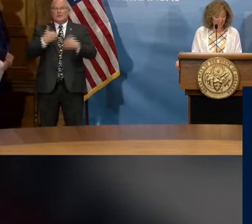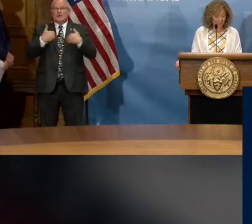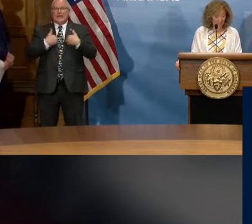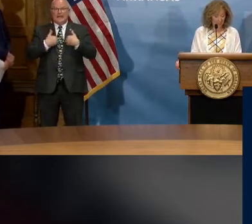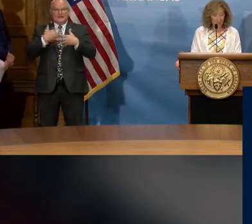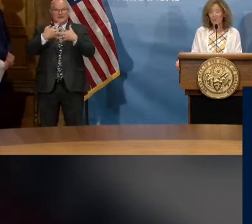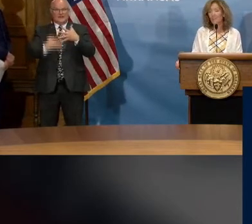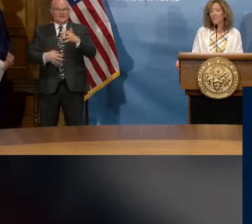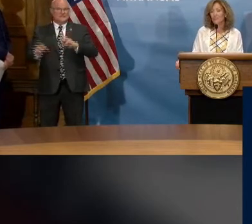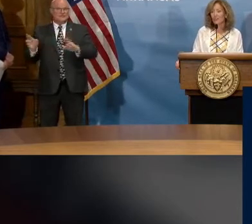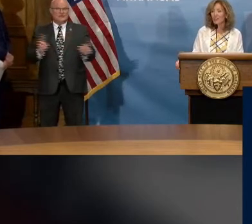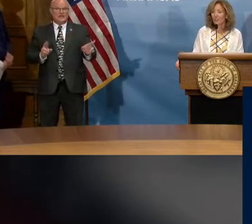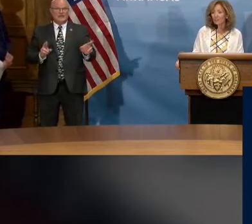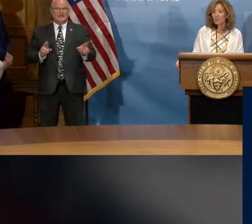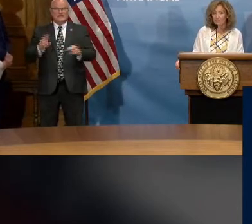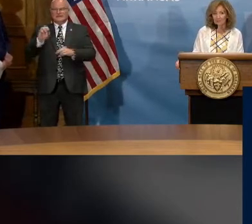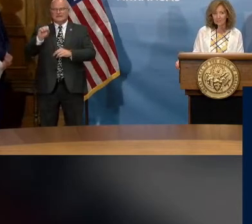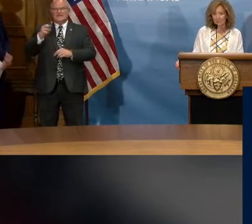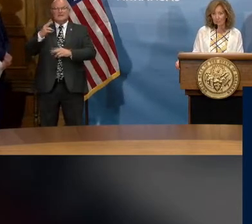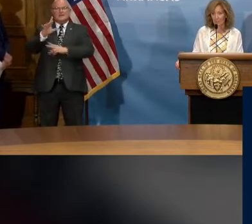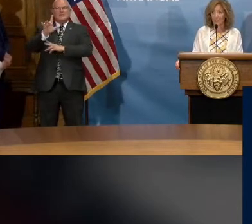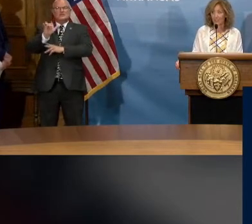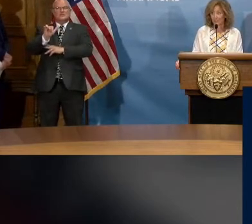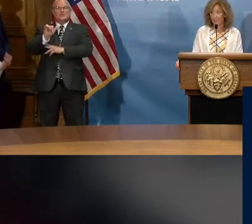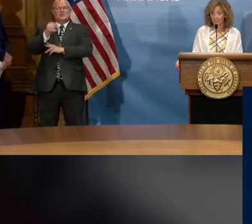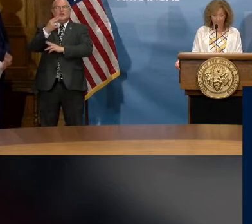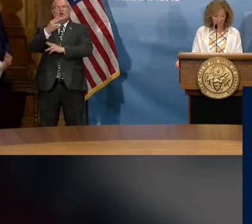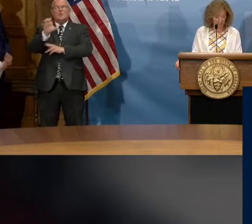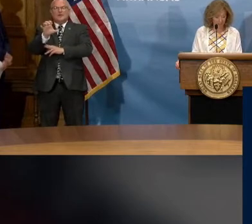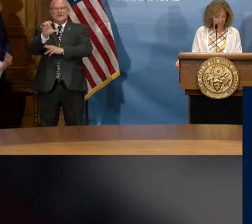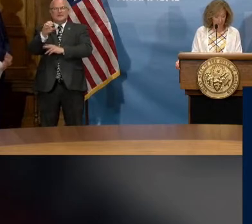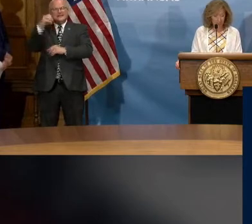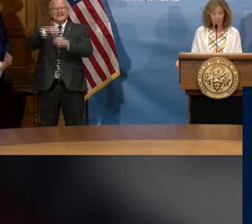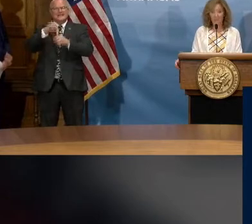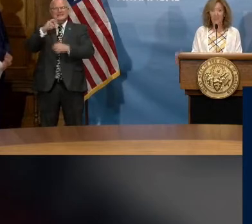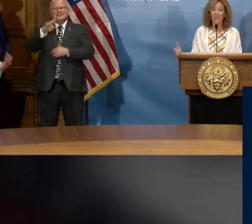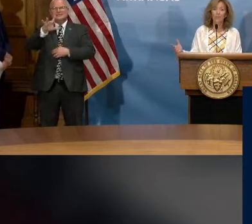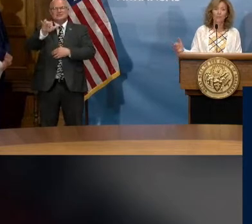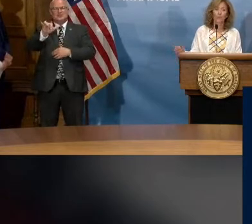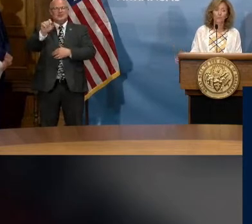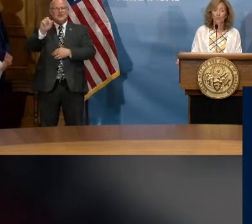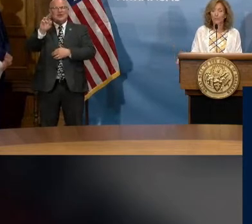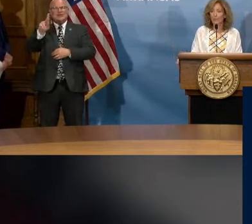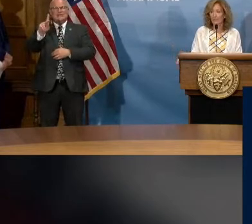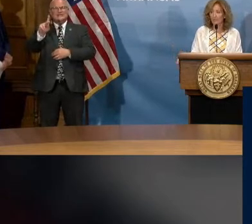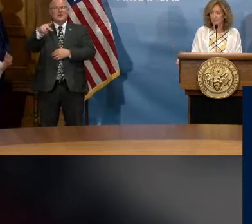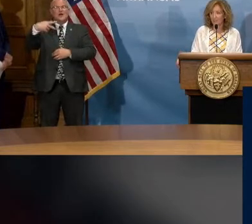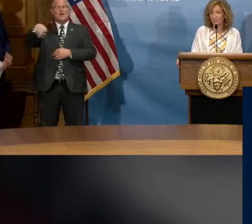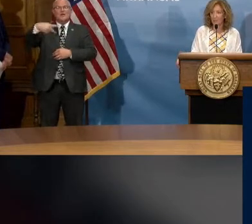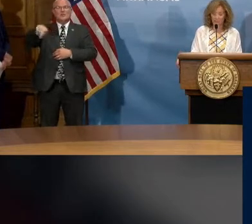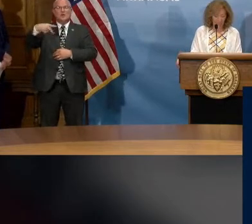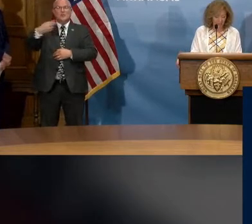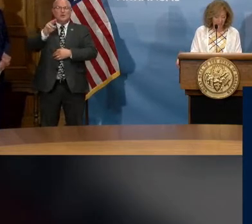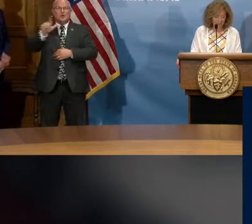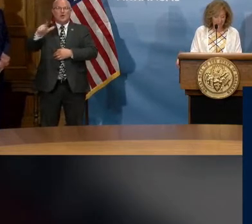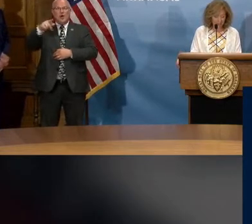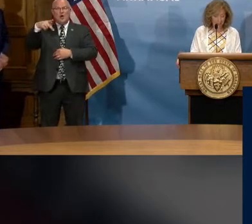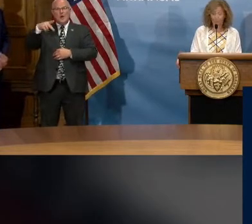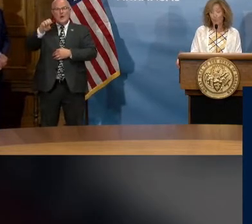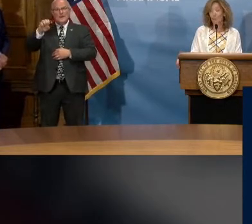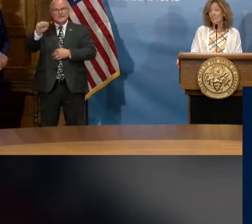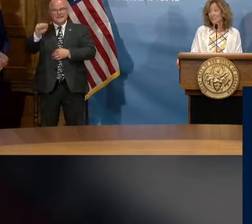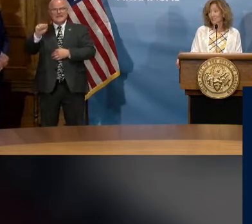on the list, we have the Shirley Homecoming Celebration in Shirley, Arkansas. We have the annual Purple Hall Pea Festival